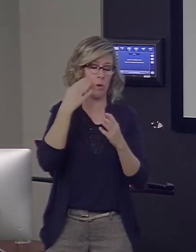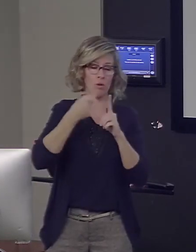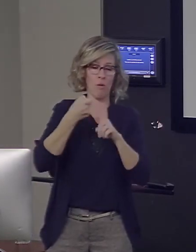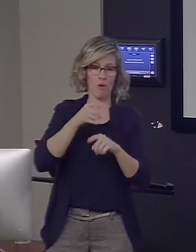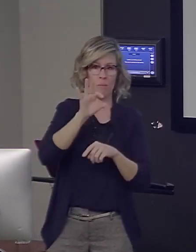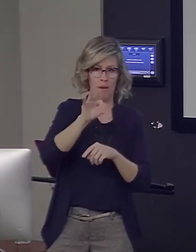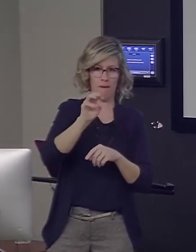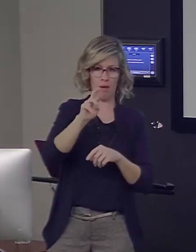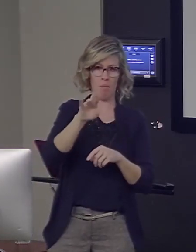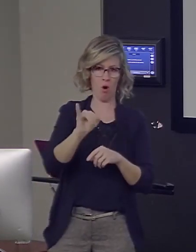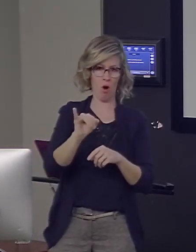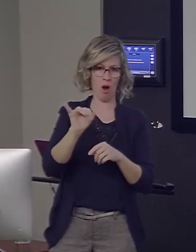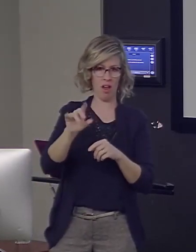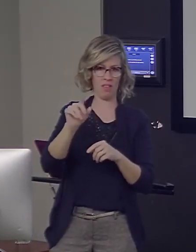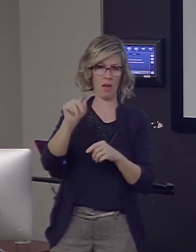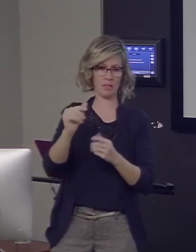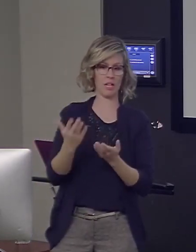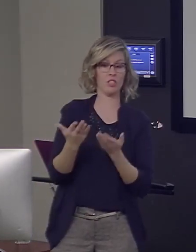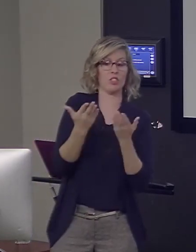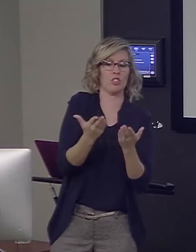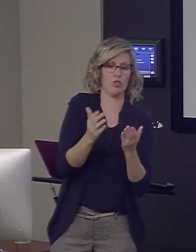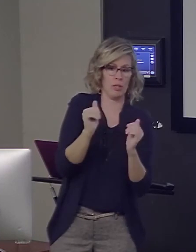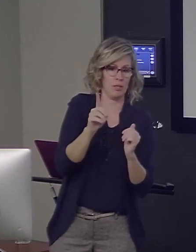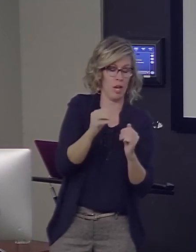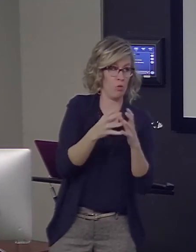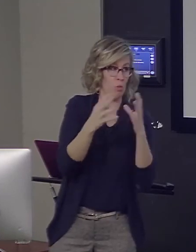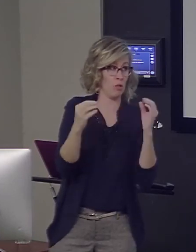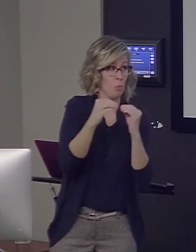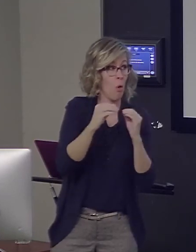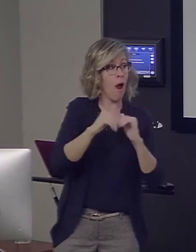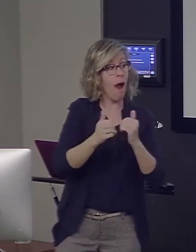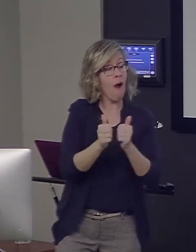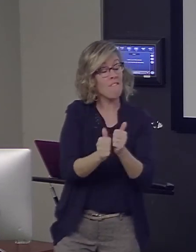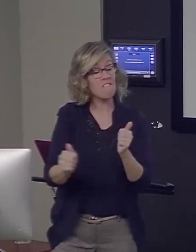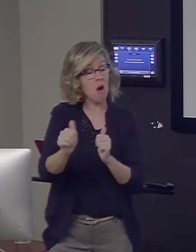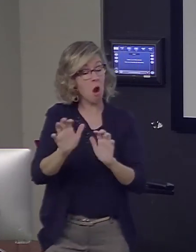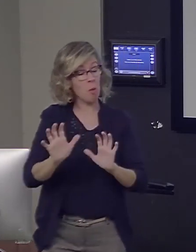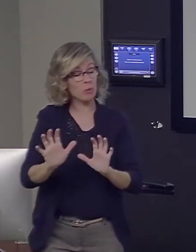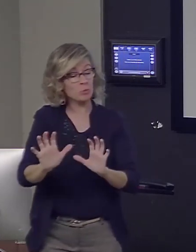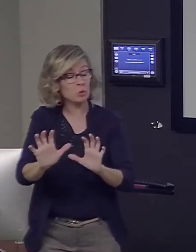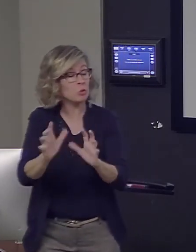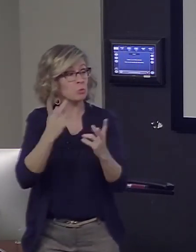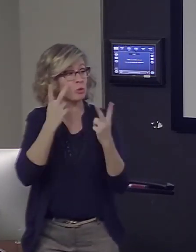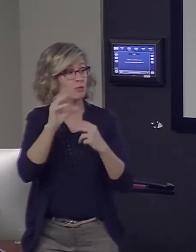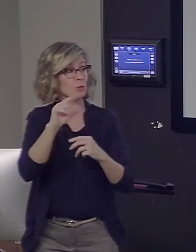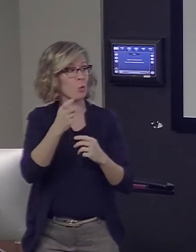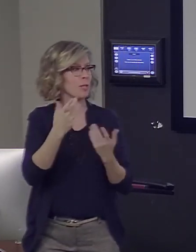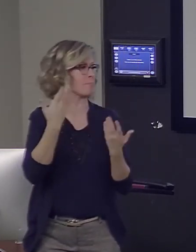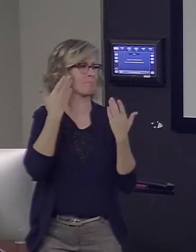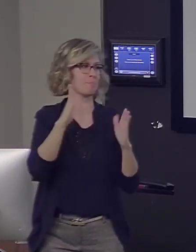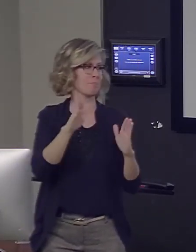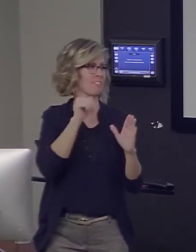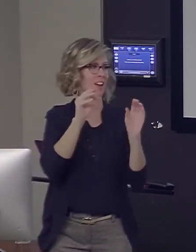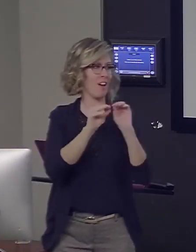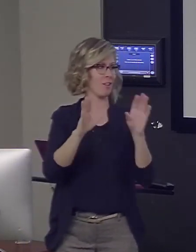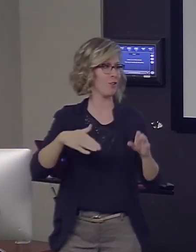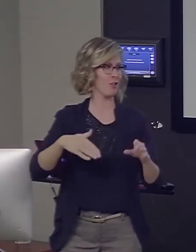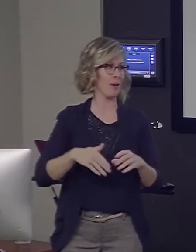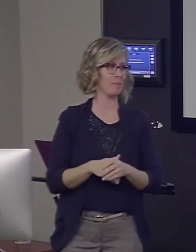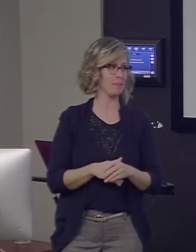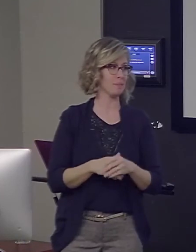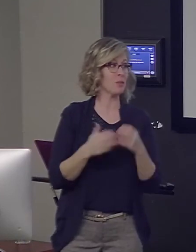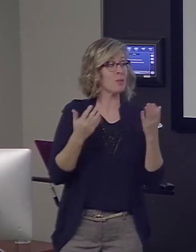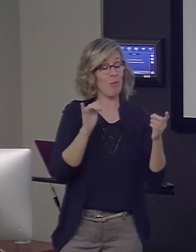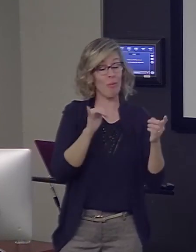functional fMRI data suggests that it can. How far we can push it is not yet clear. So one of the